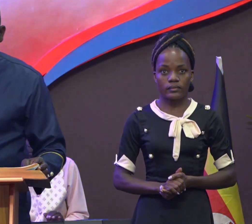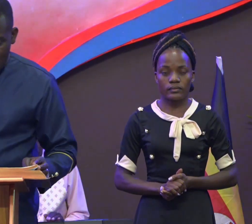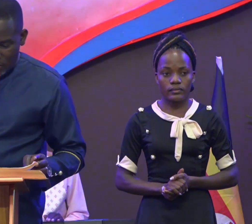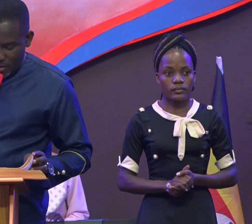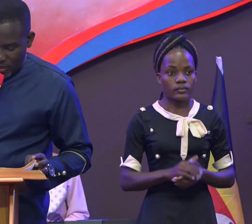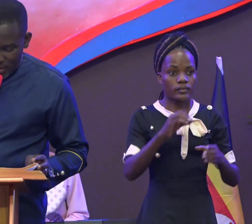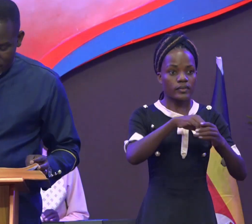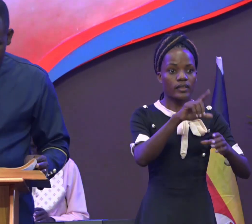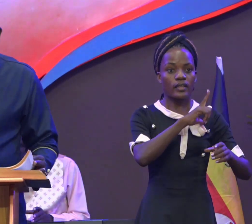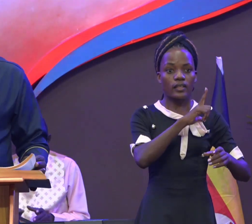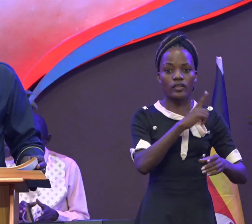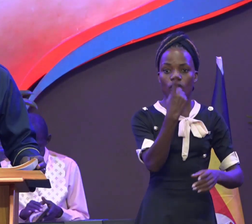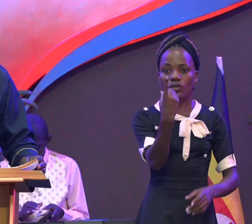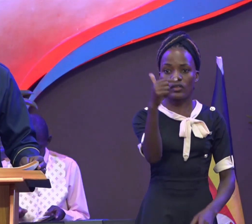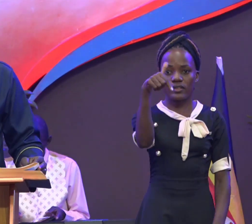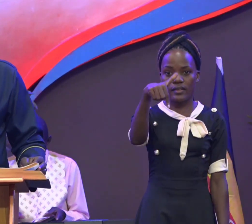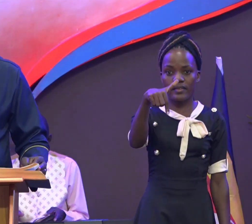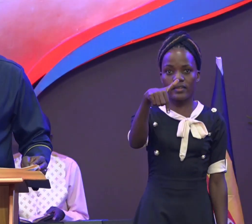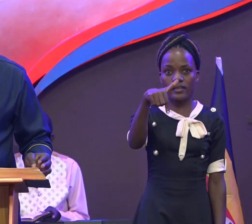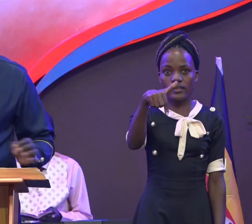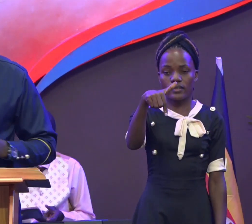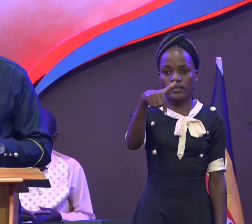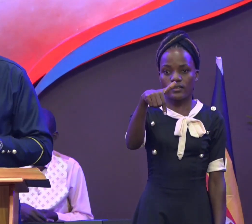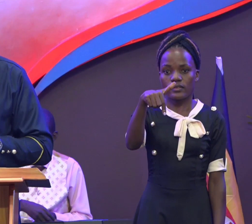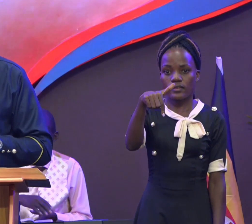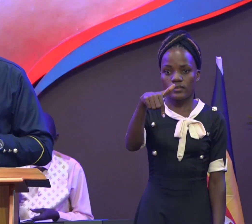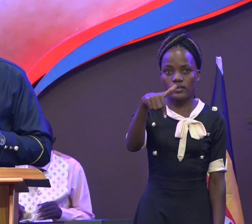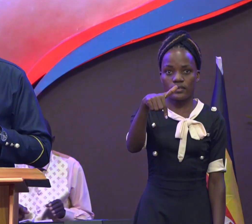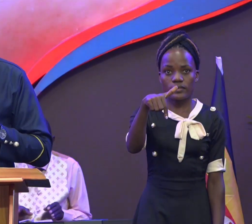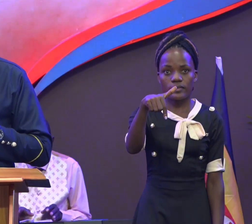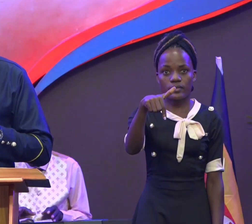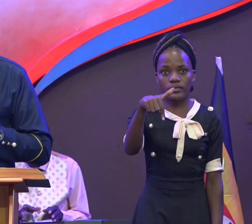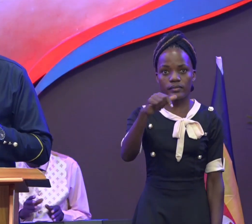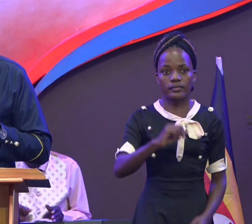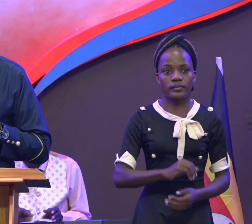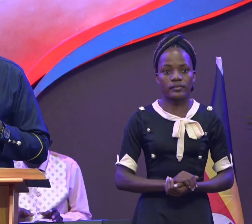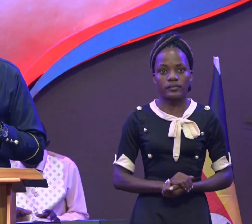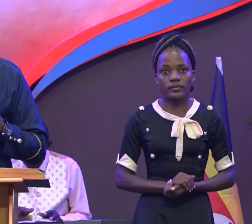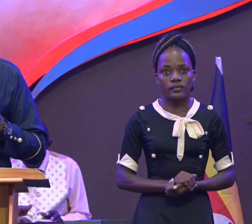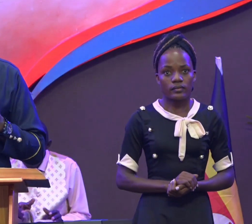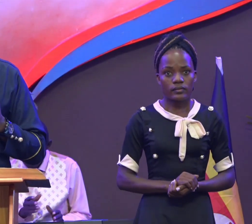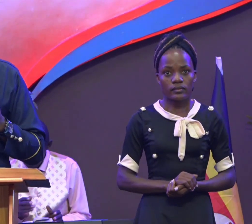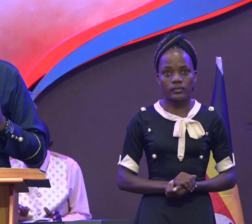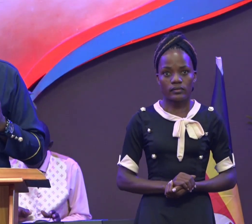Bikula mu Luka 17. Open the book of Luke 17.